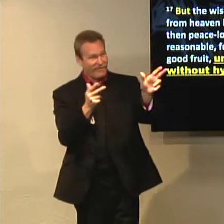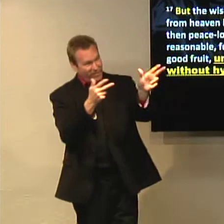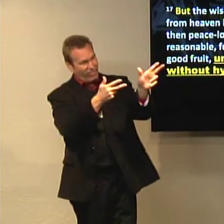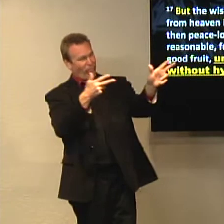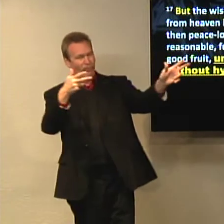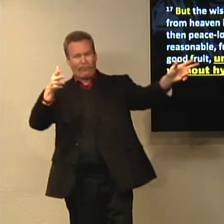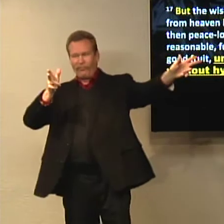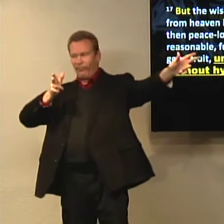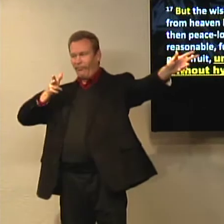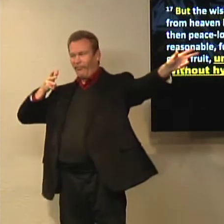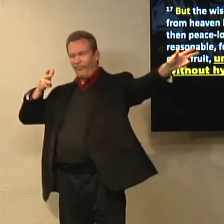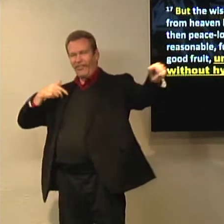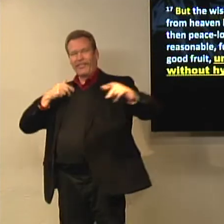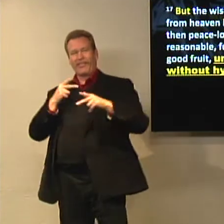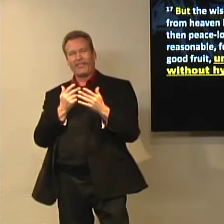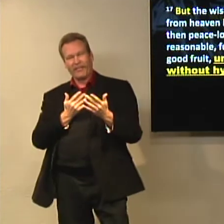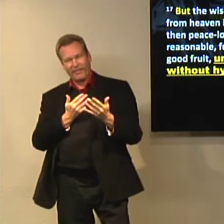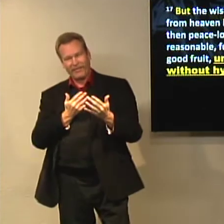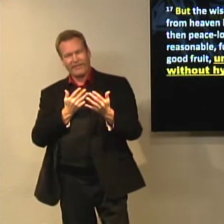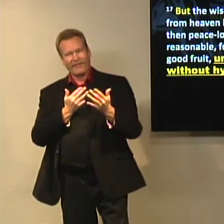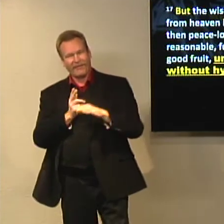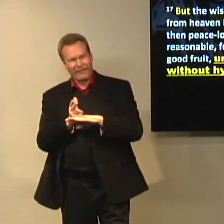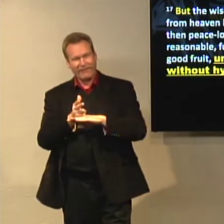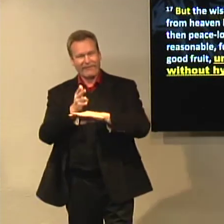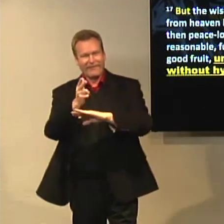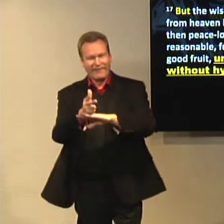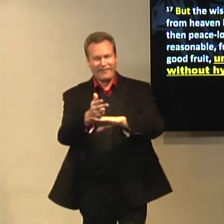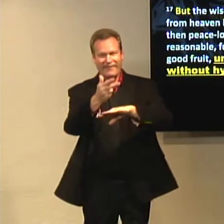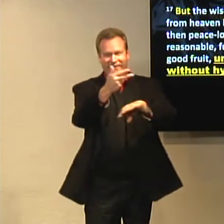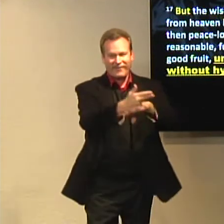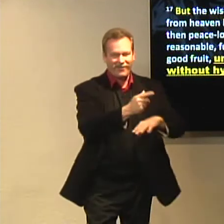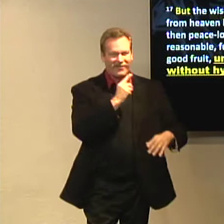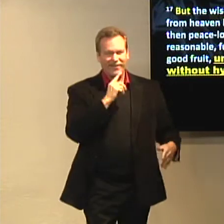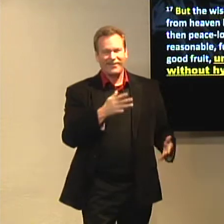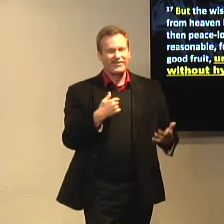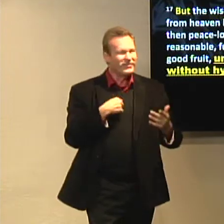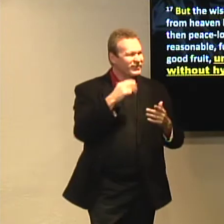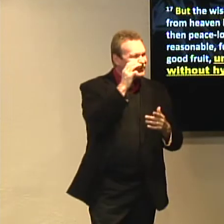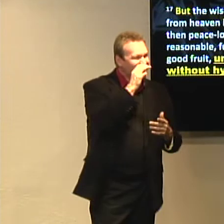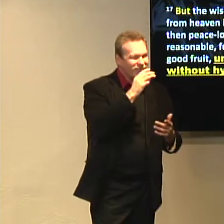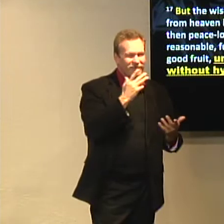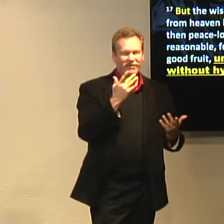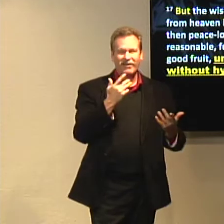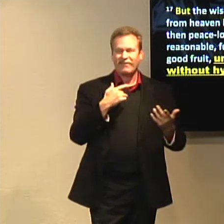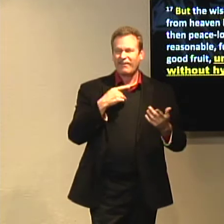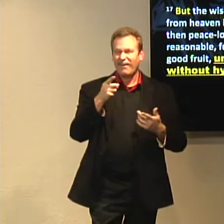maybe go through the drive-through. And once you're in there, then you're really stuck because, you can't get out again.